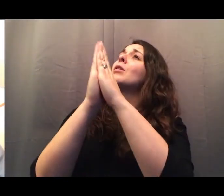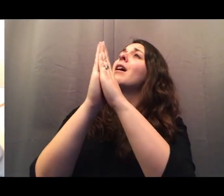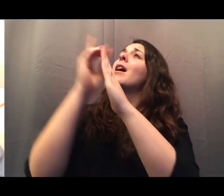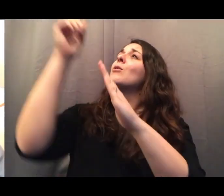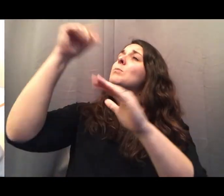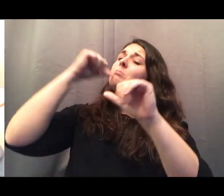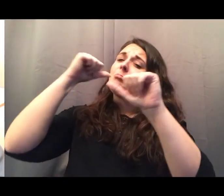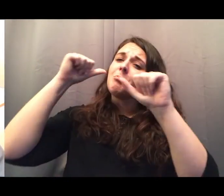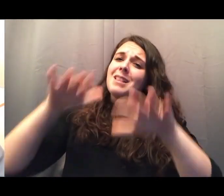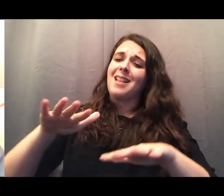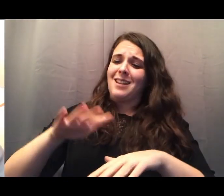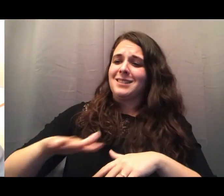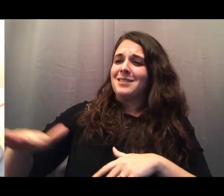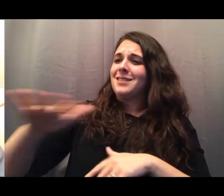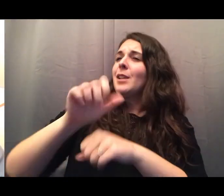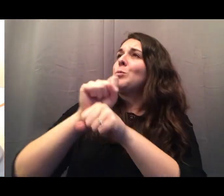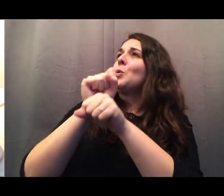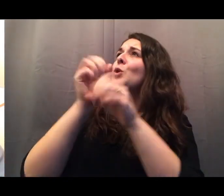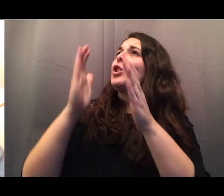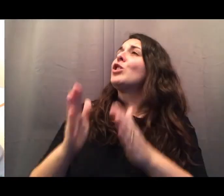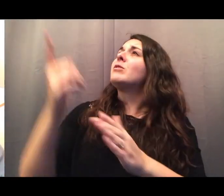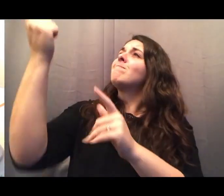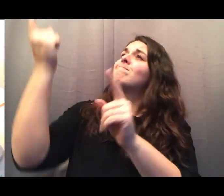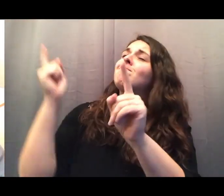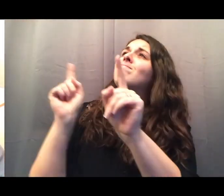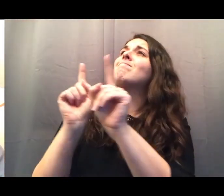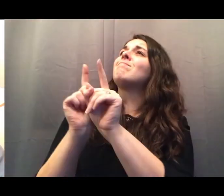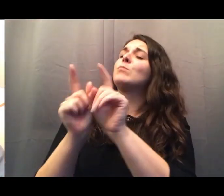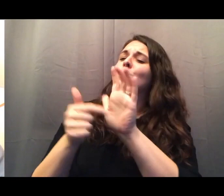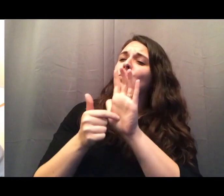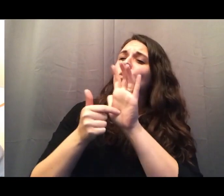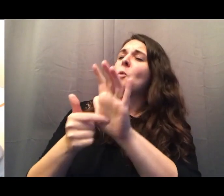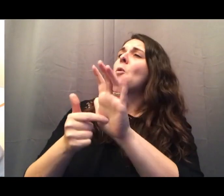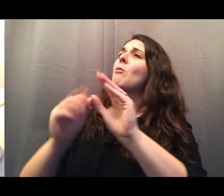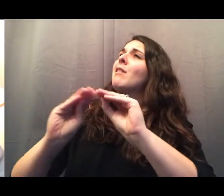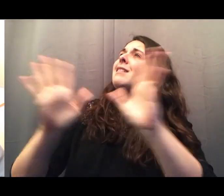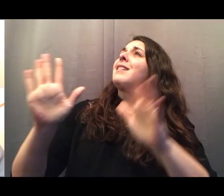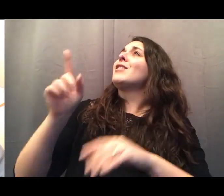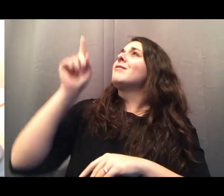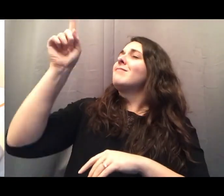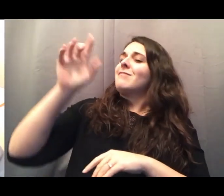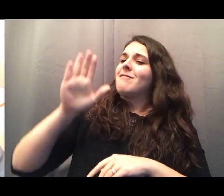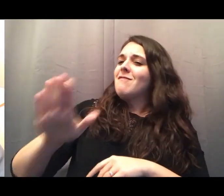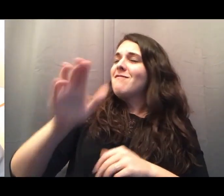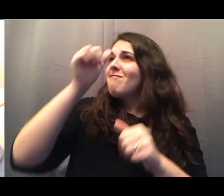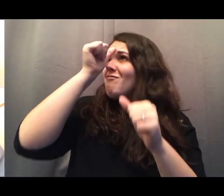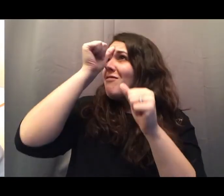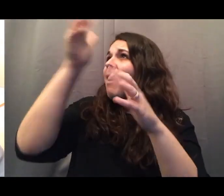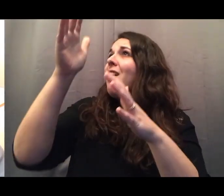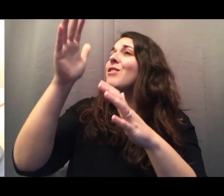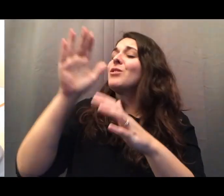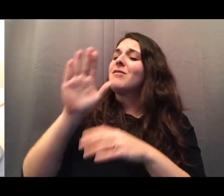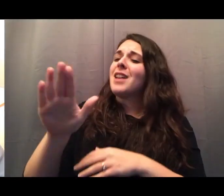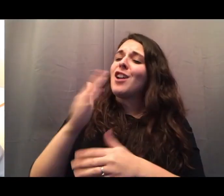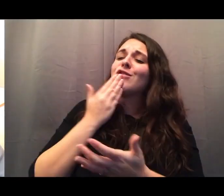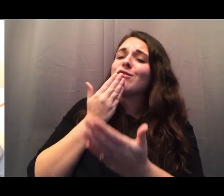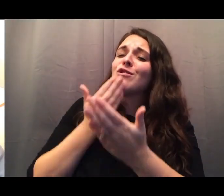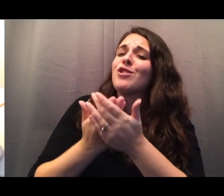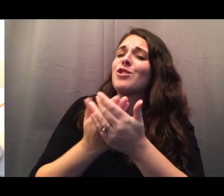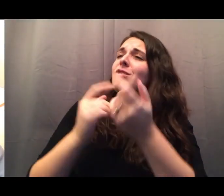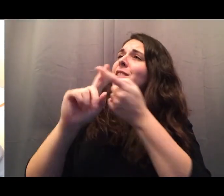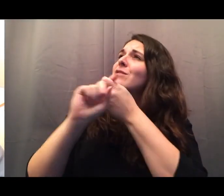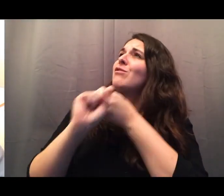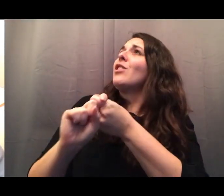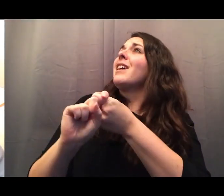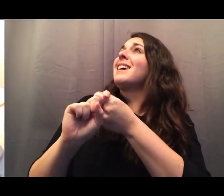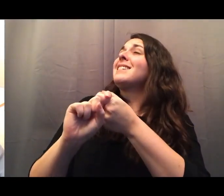Father, I pray, Lord, you bless them. You be their father. You be their good friend. I